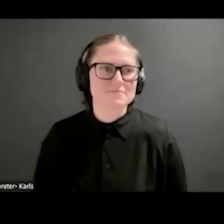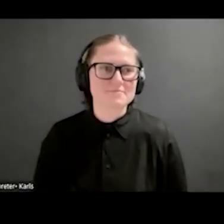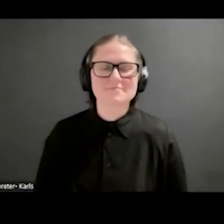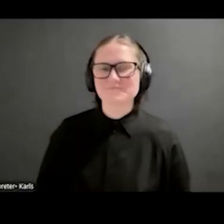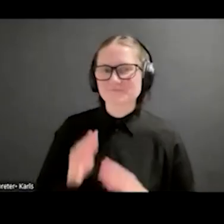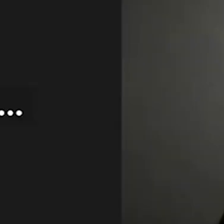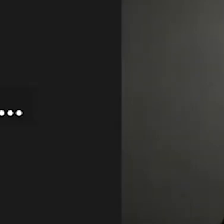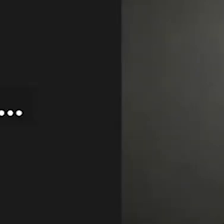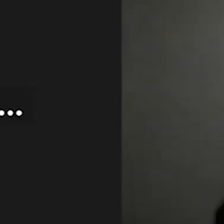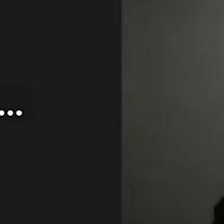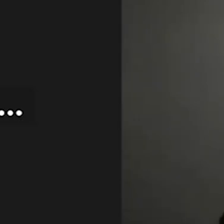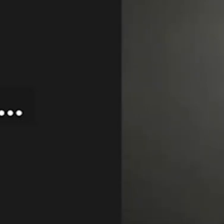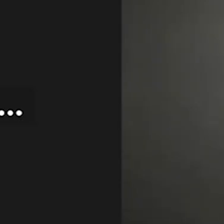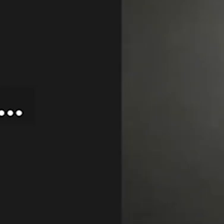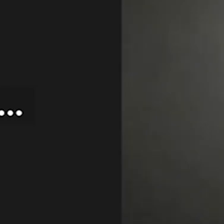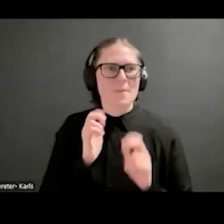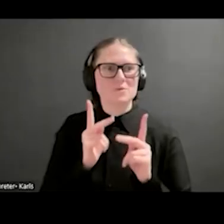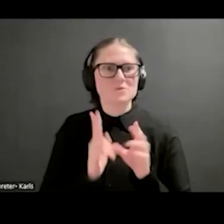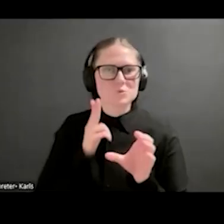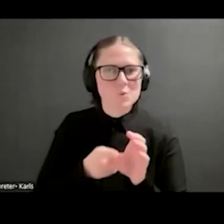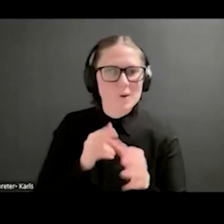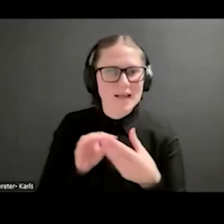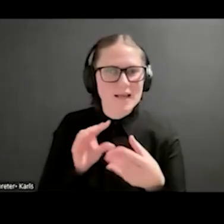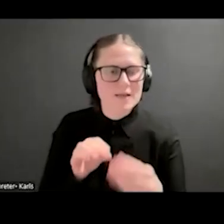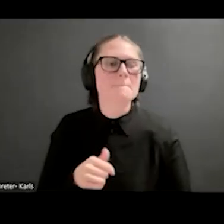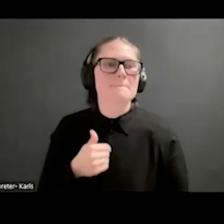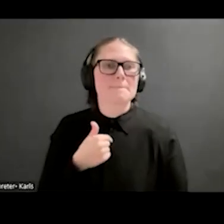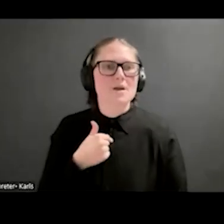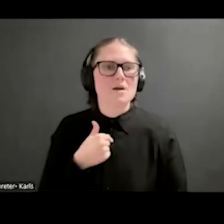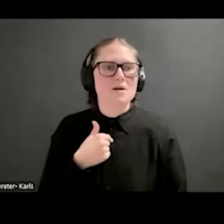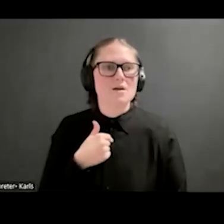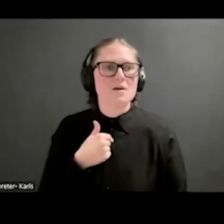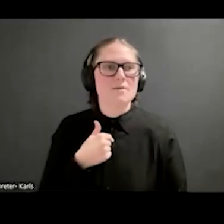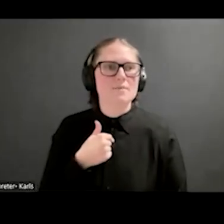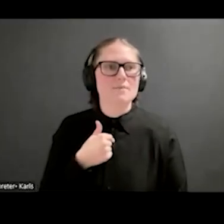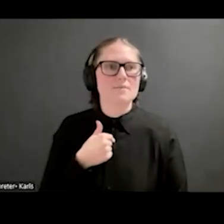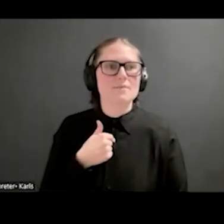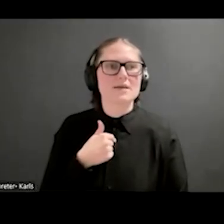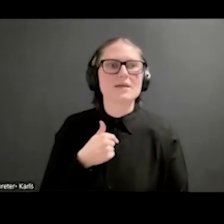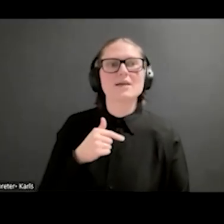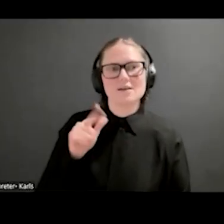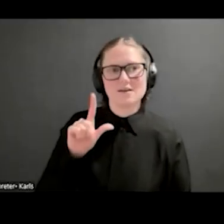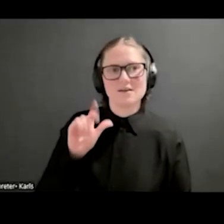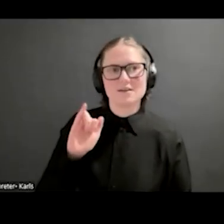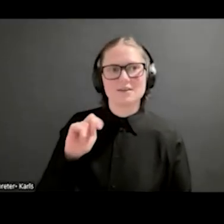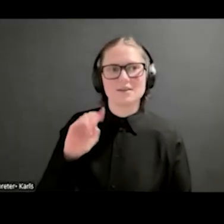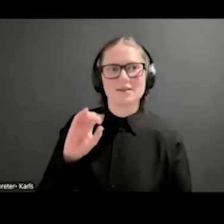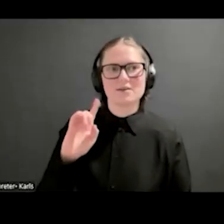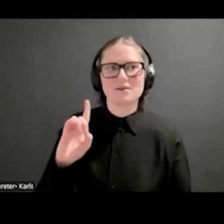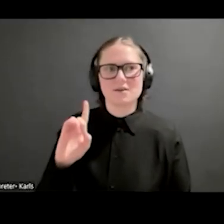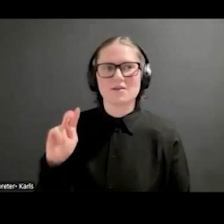Hi, thank you for the opportunity to join in. I'm in, I guess I have down in Lincoln, Nebraska. So just joined